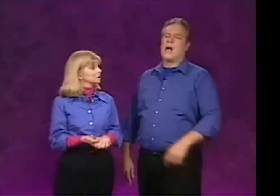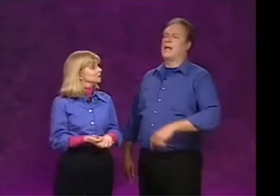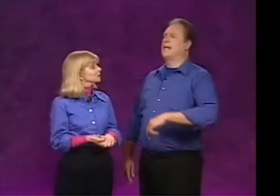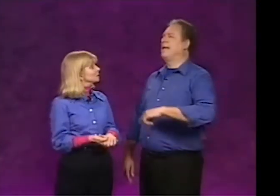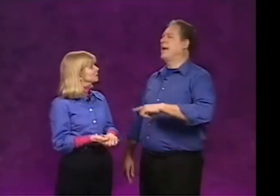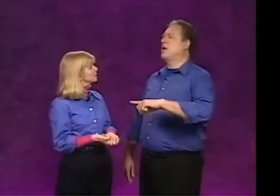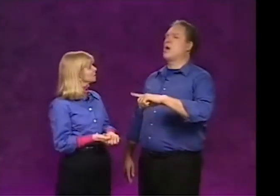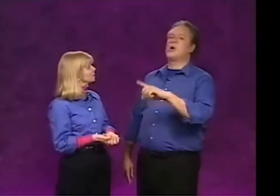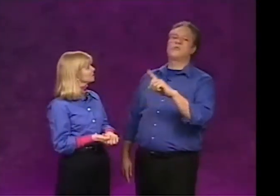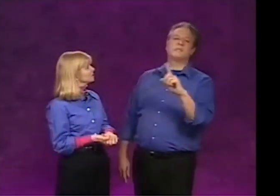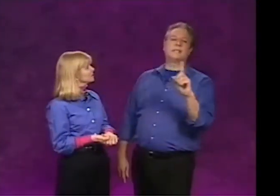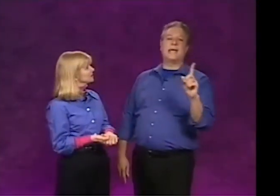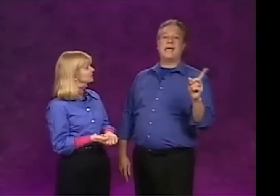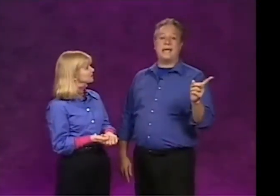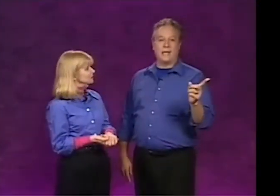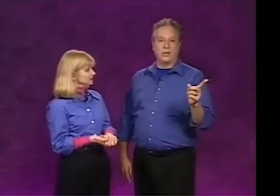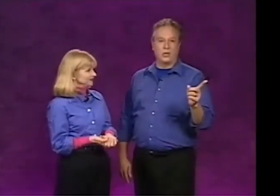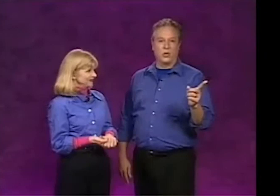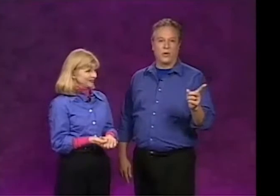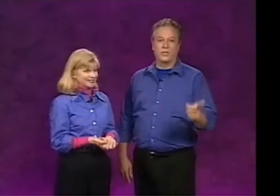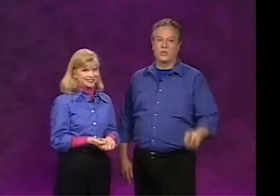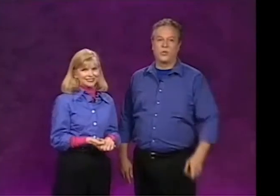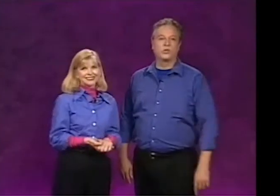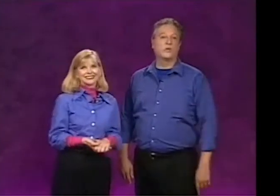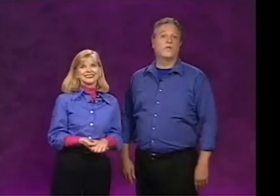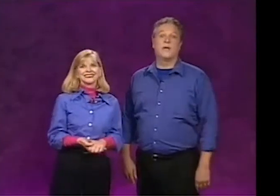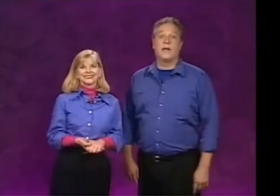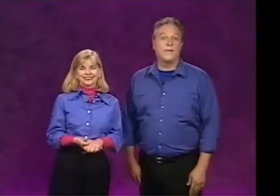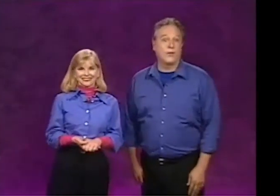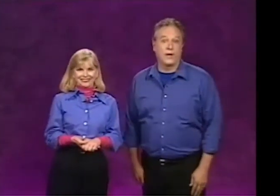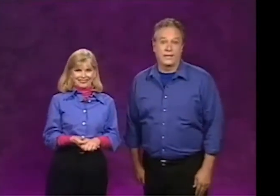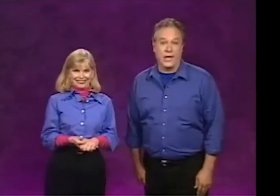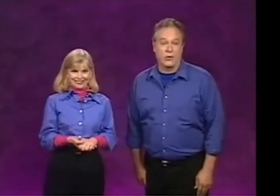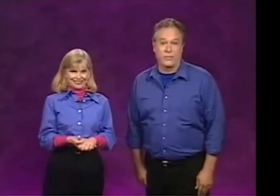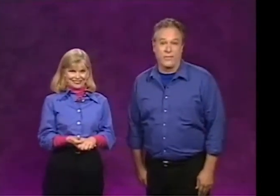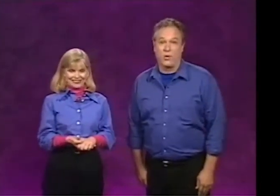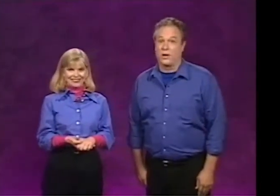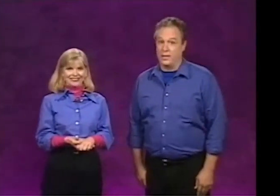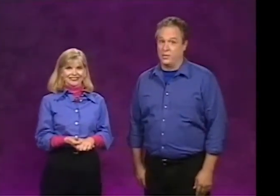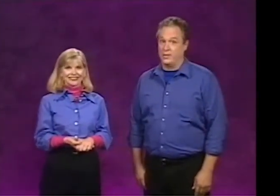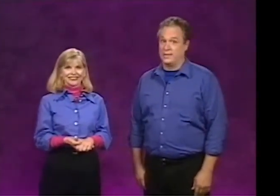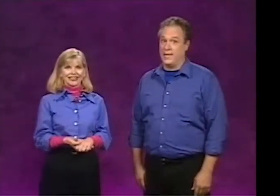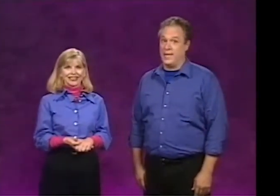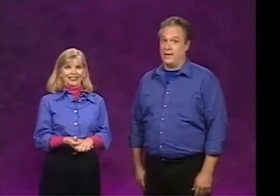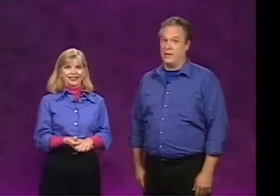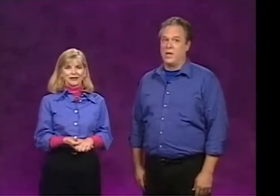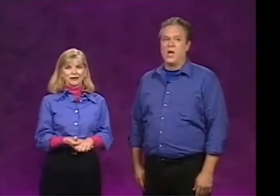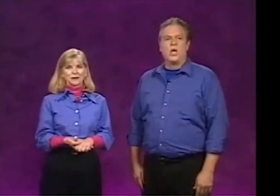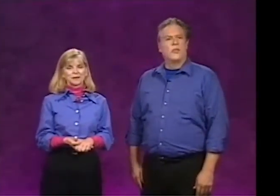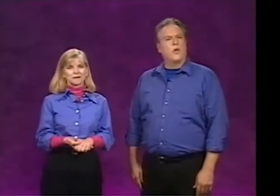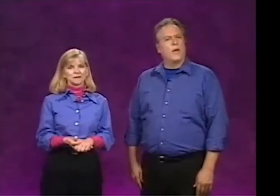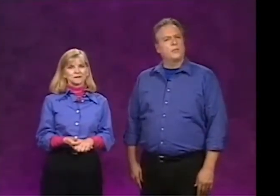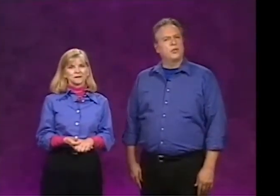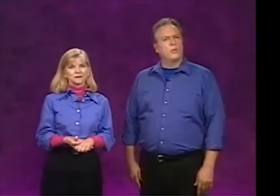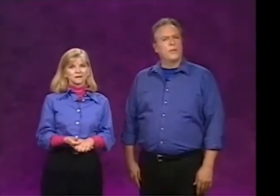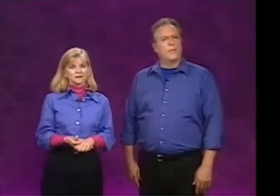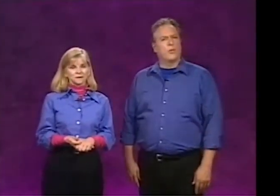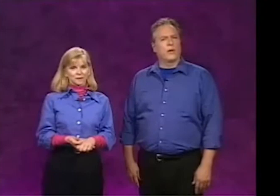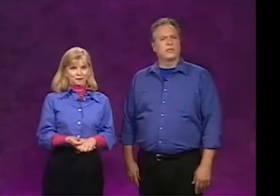I guarantee you'll run into words you've never encountered before in Louisiana, though I'm sure people run into